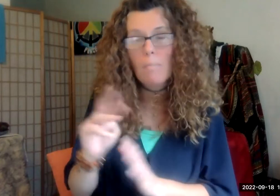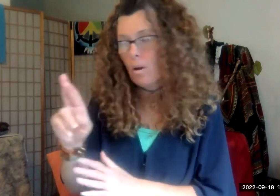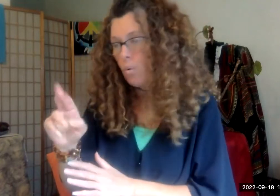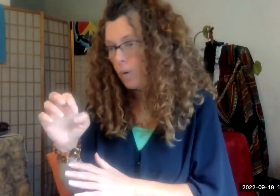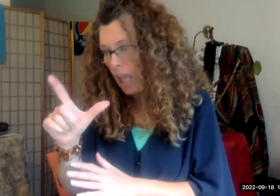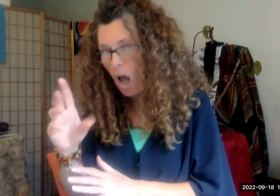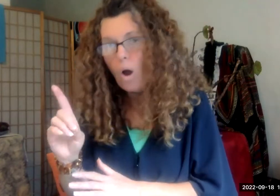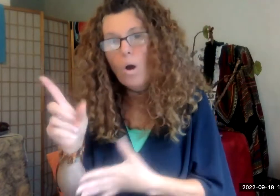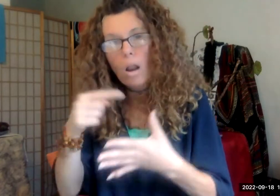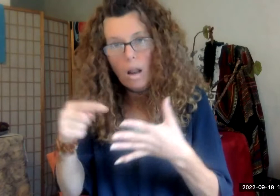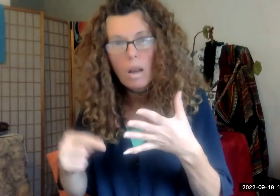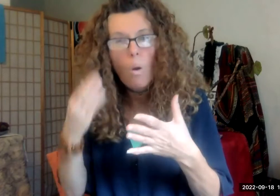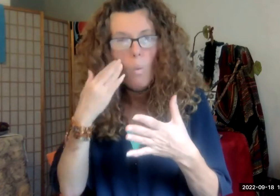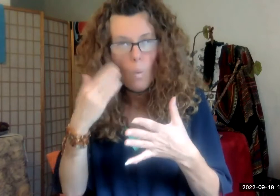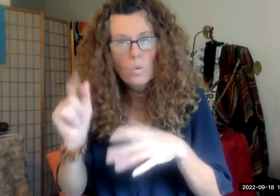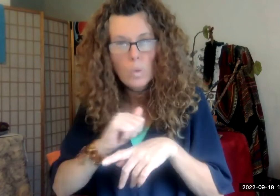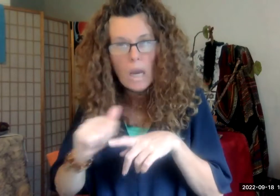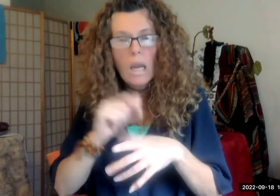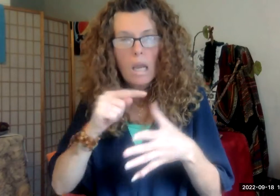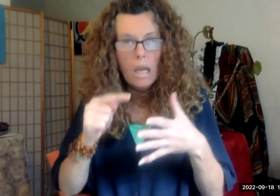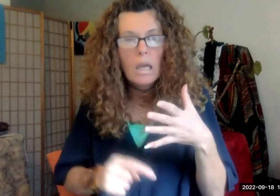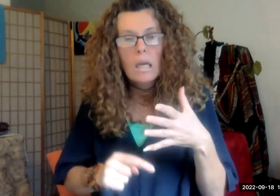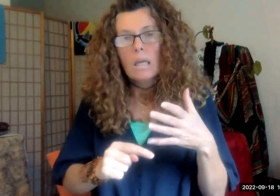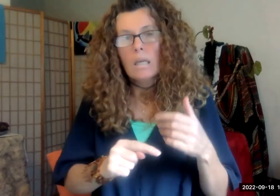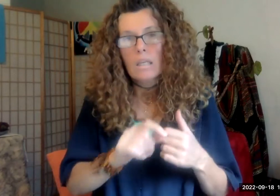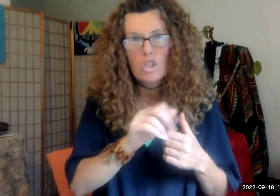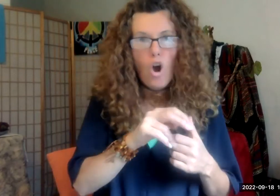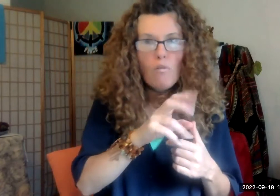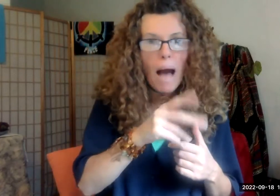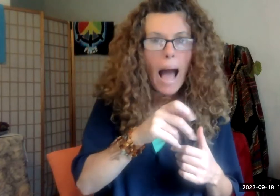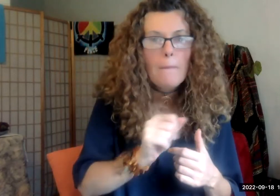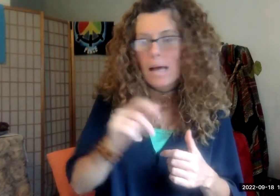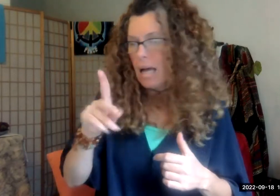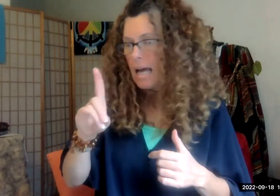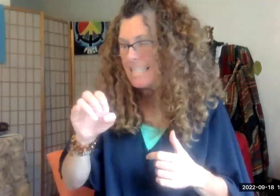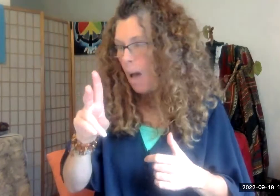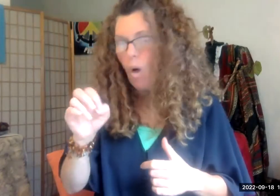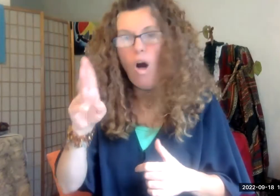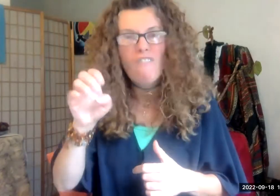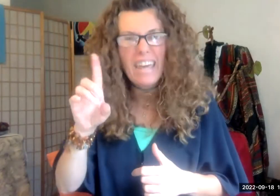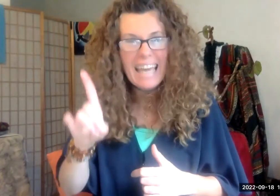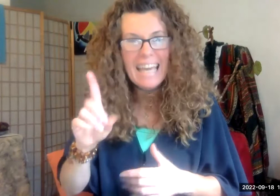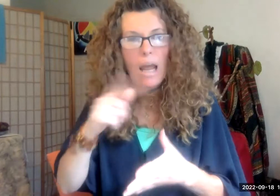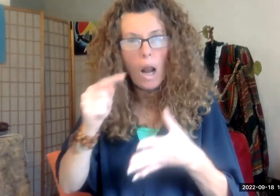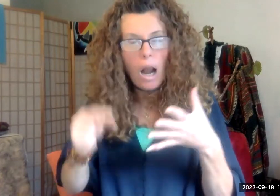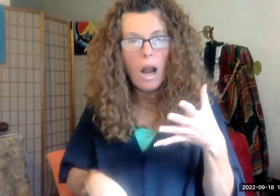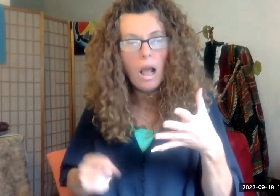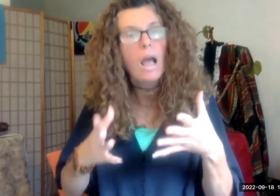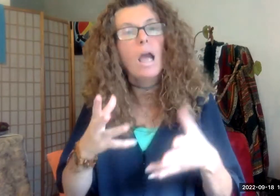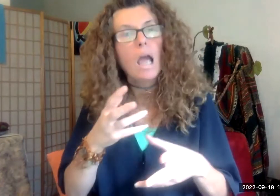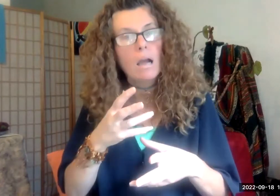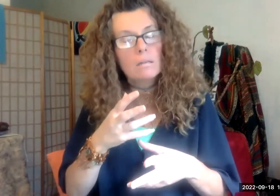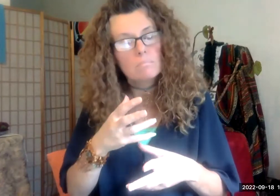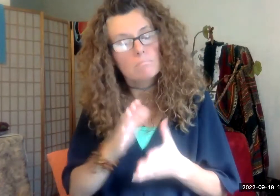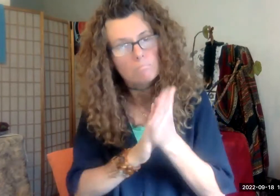reloads and, all kinds of things, stovepipes, double feeds, and all this kind of stuff. And obviously get some